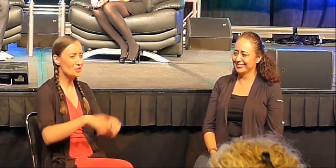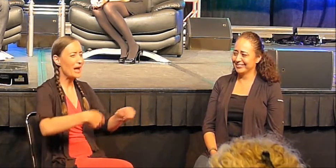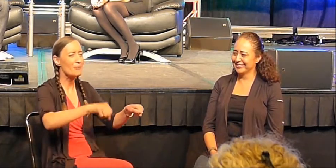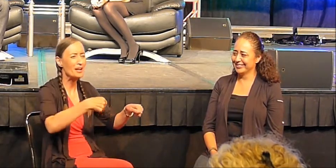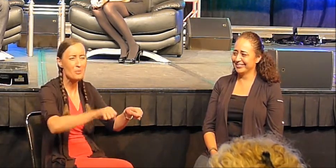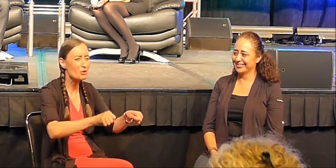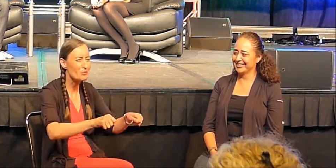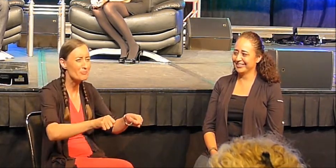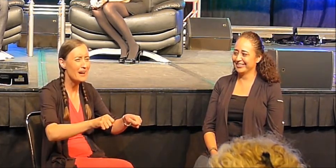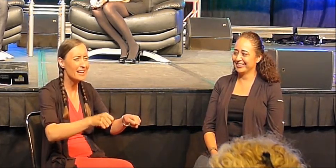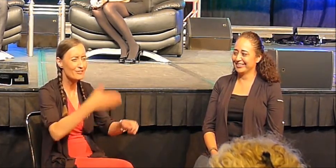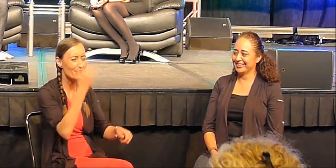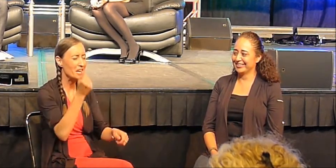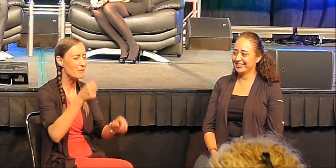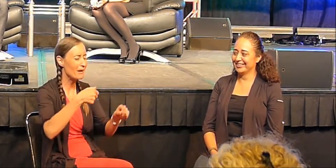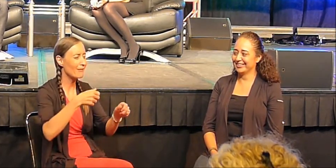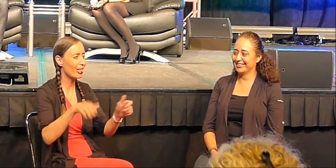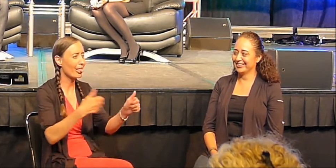a storm.